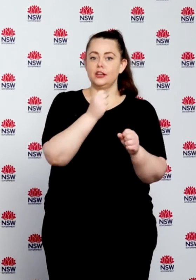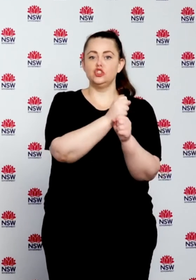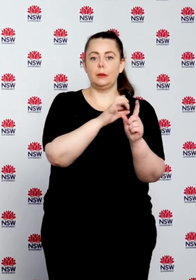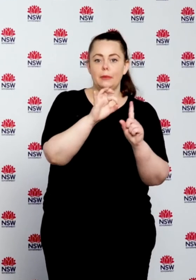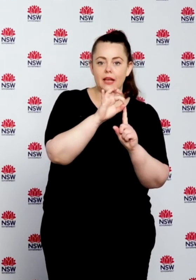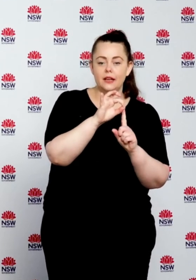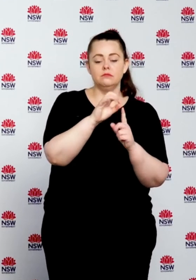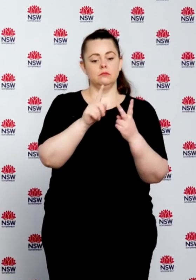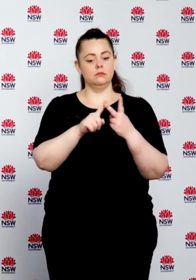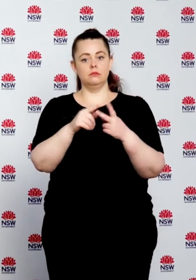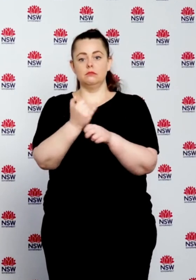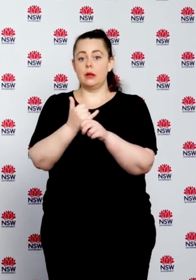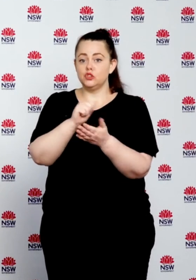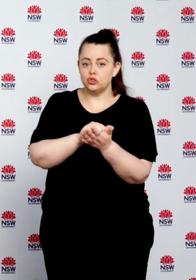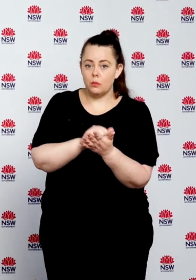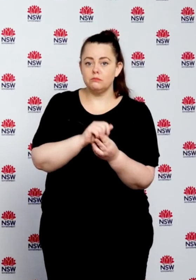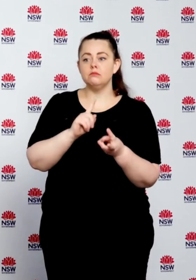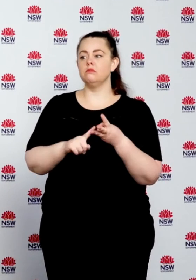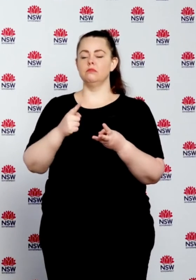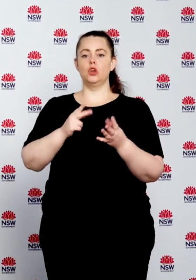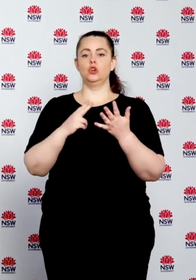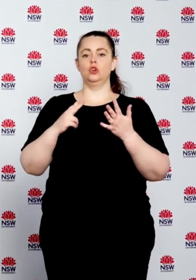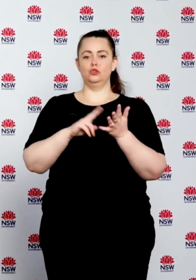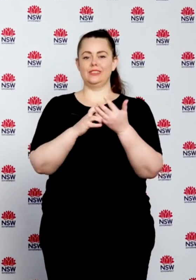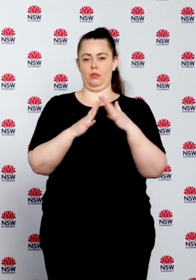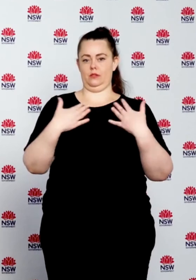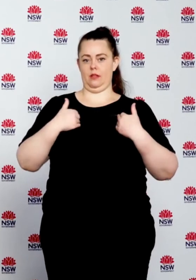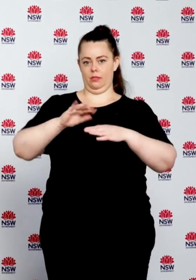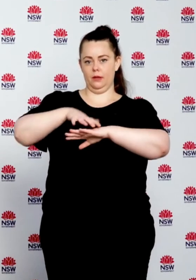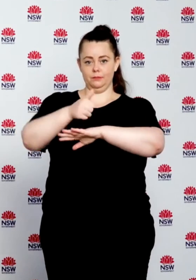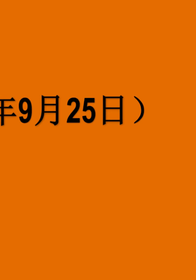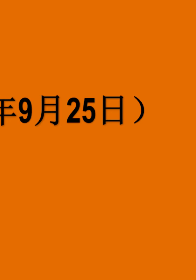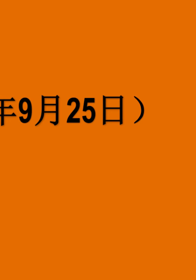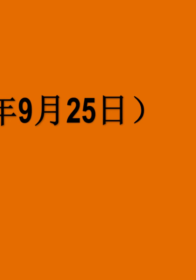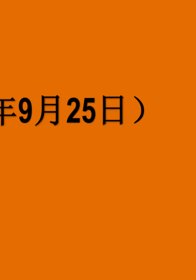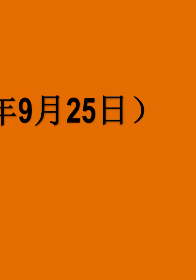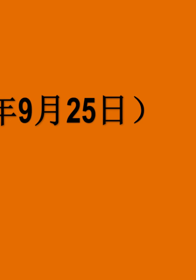clinics. So please don't hesitate. Come forward for getting tested if you're eligible. Thanks so much.